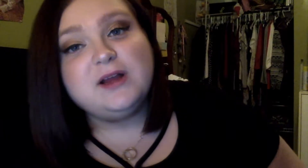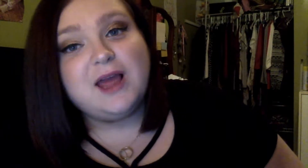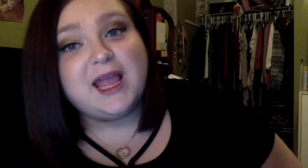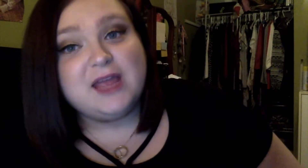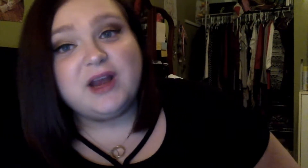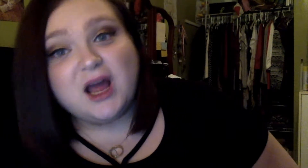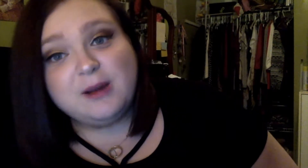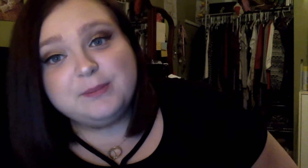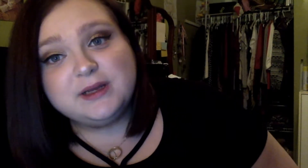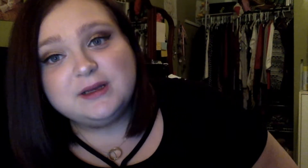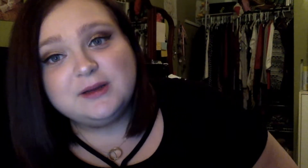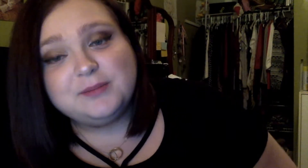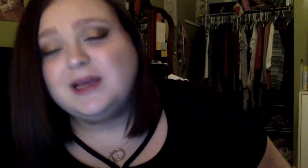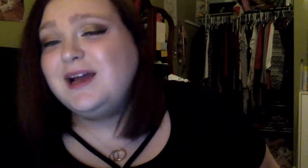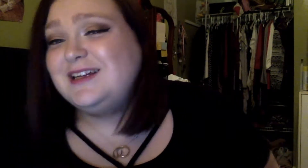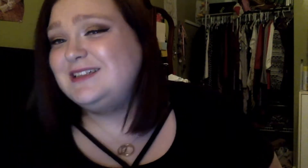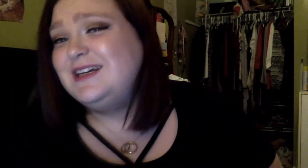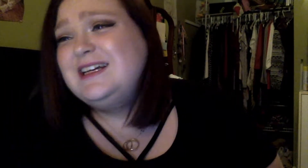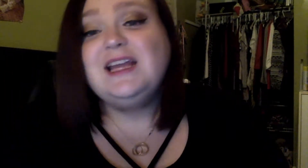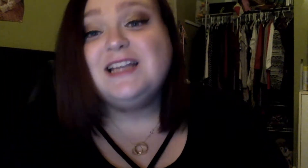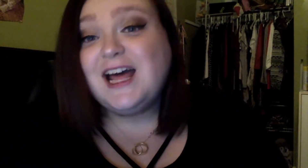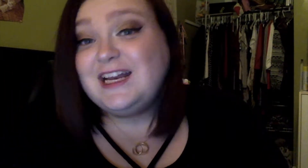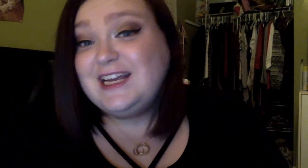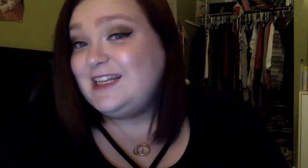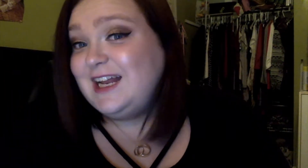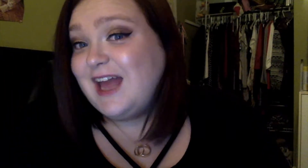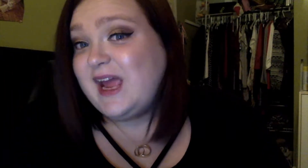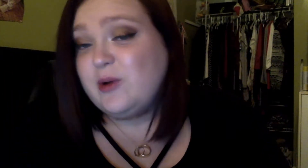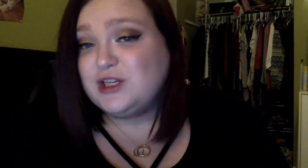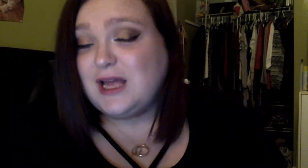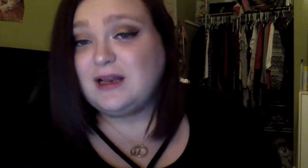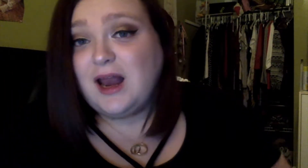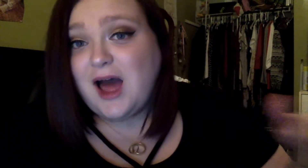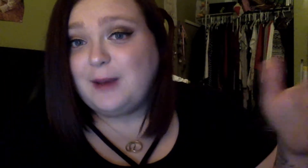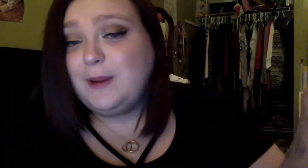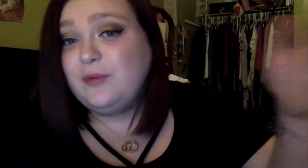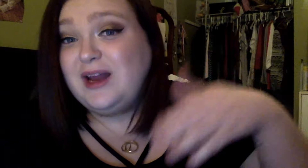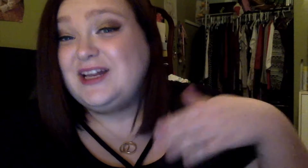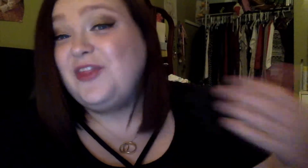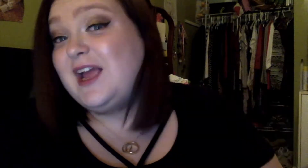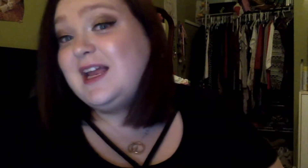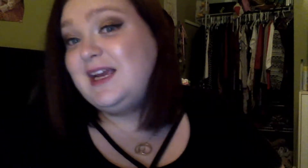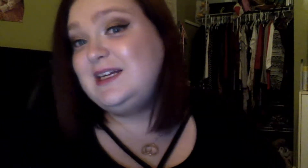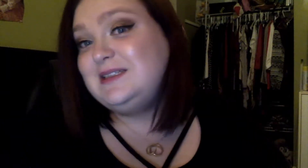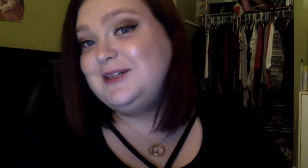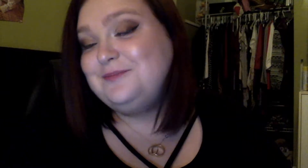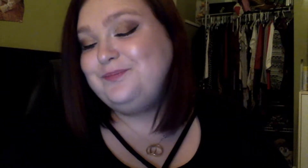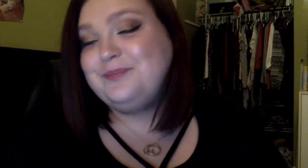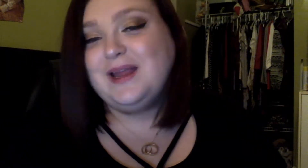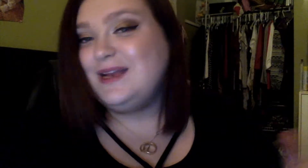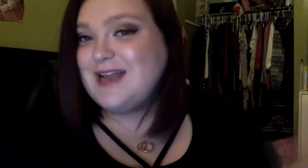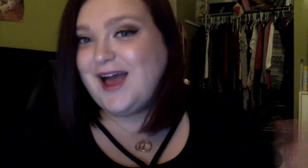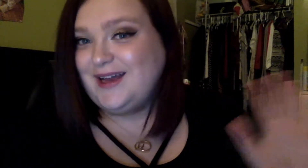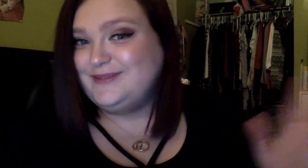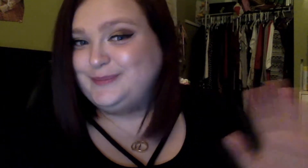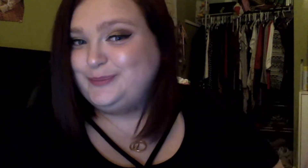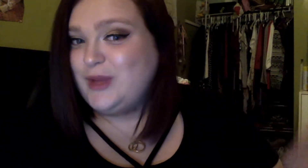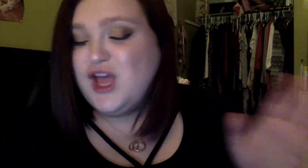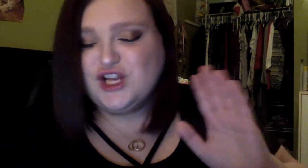like giving up because it's not an easy language that a lot of people like to think it is. It's not.